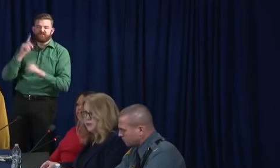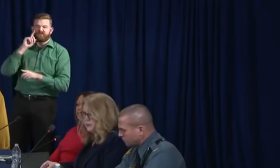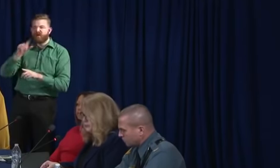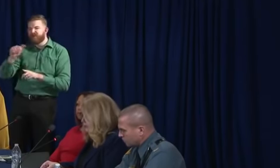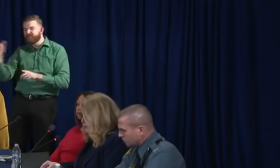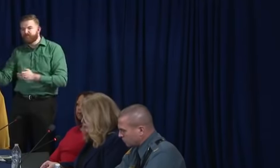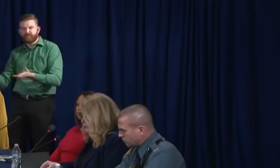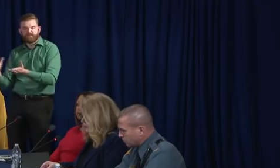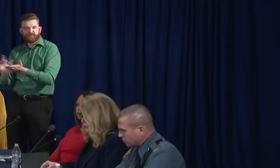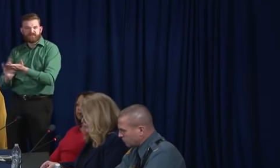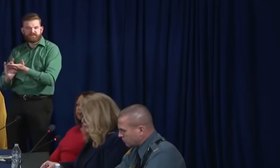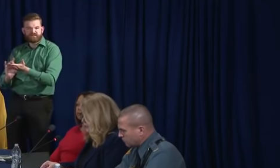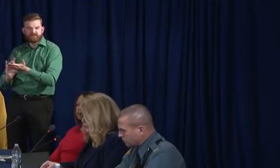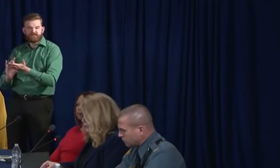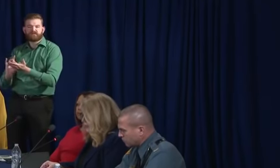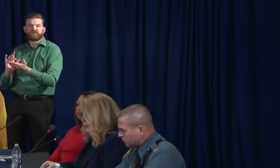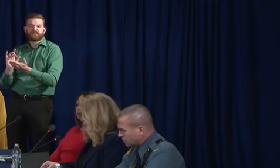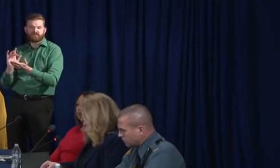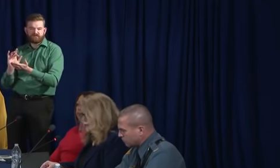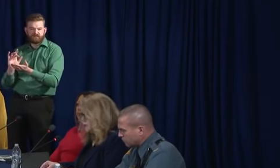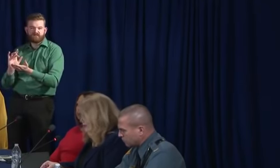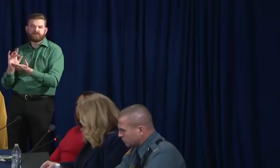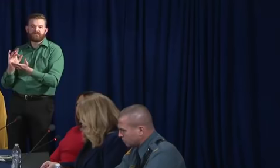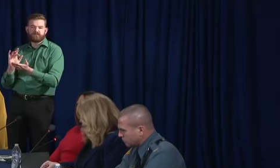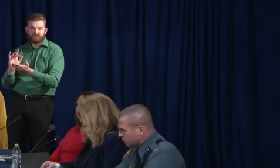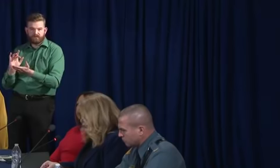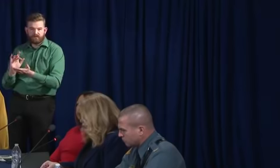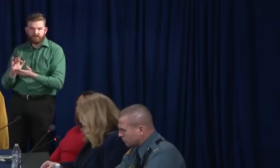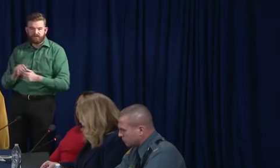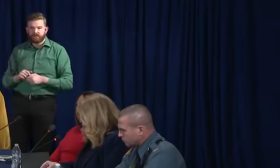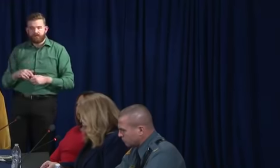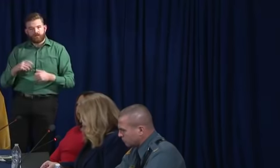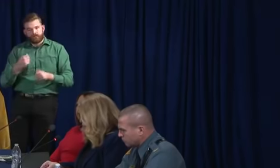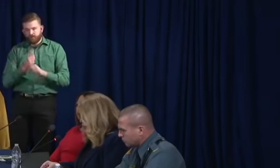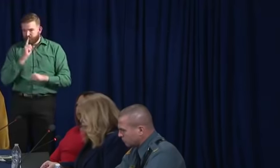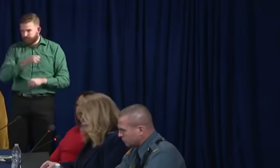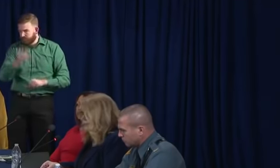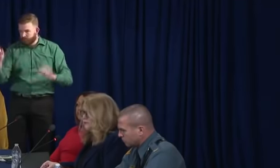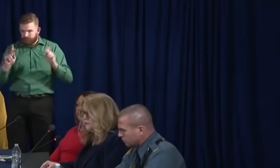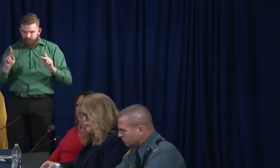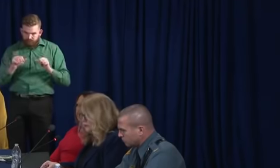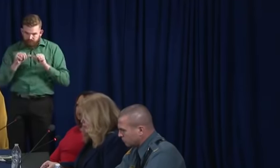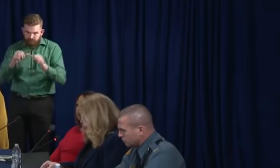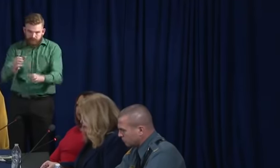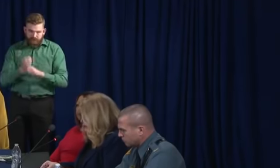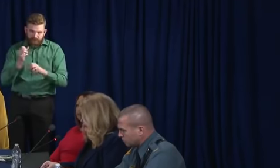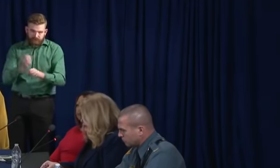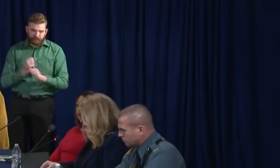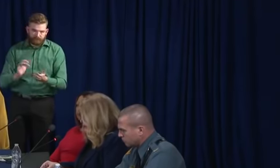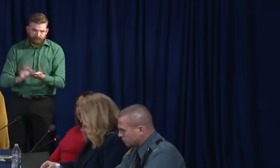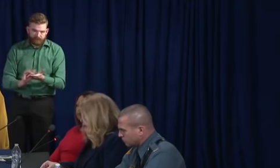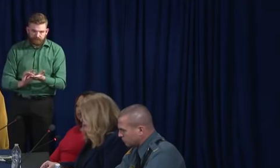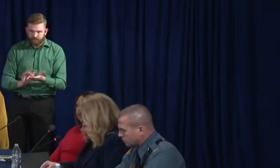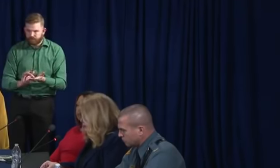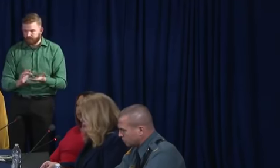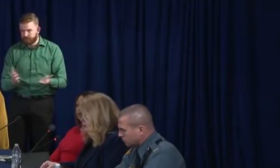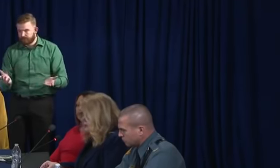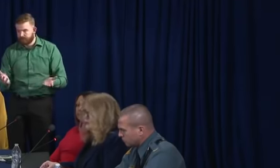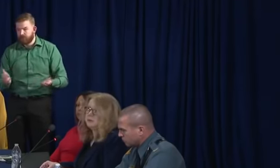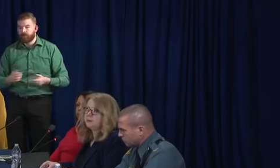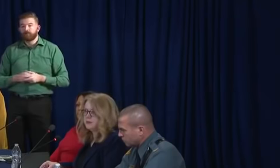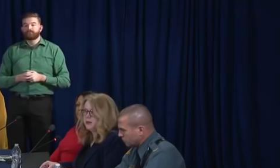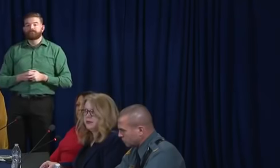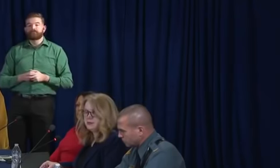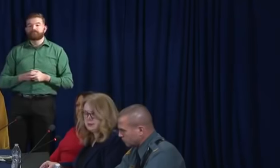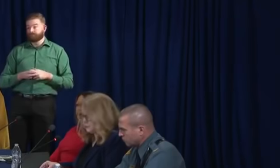treatment throughout this emergency. And make no mistake, this is a challenging time for all, but it's very challenging in particular for those who we